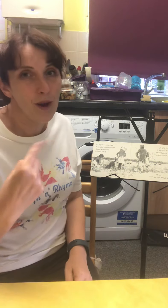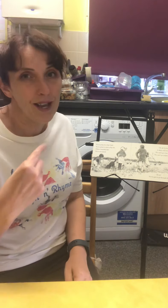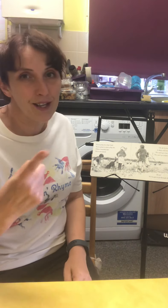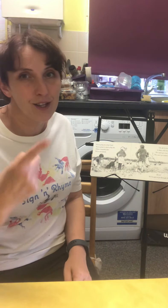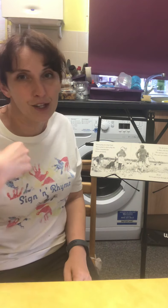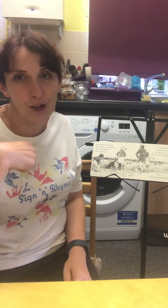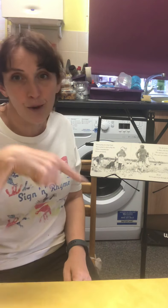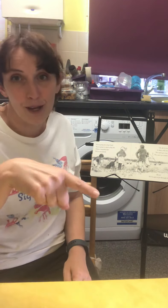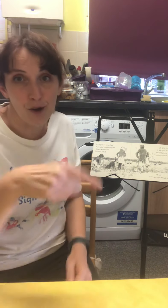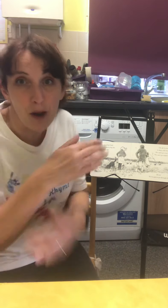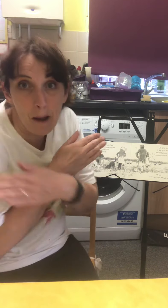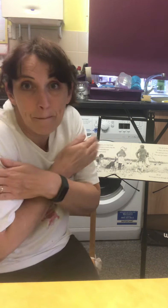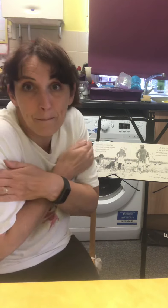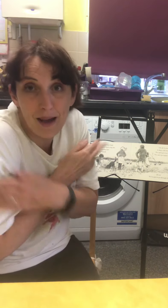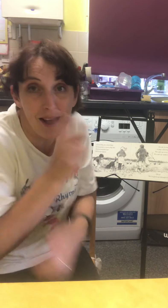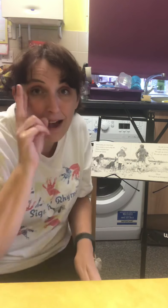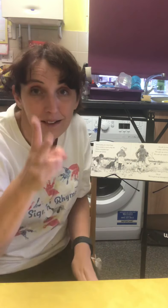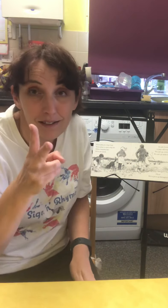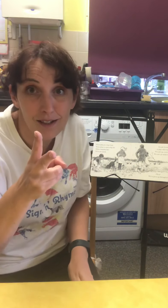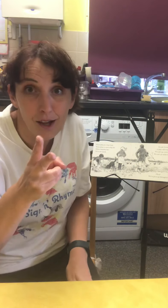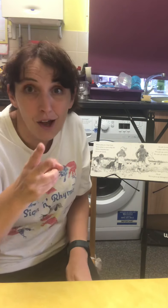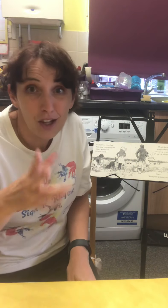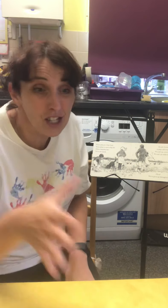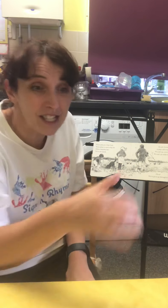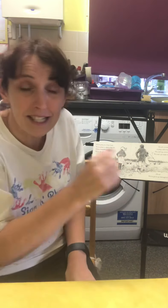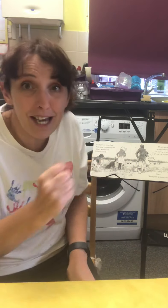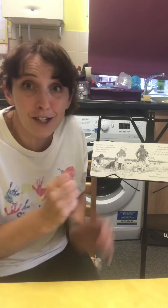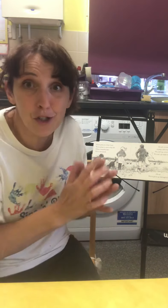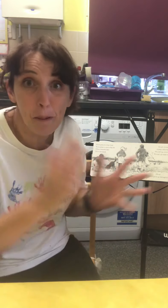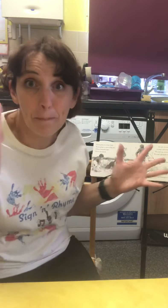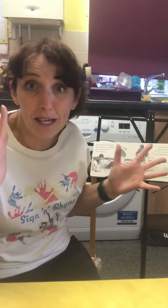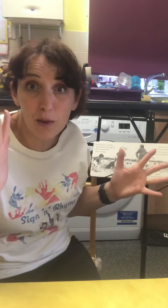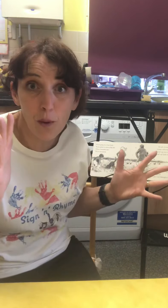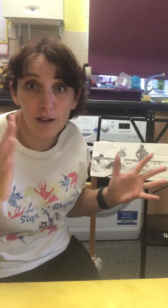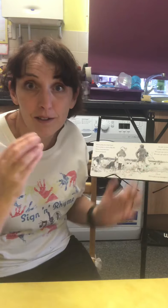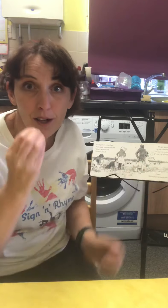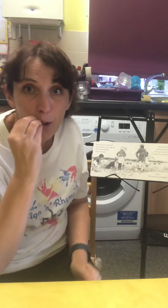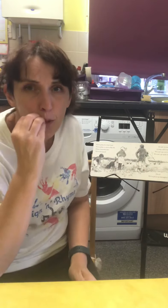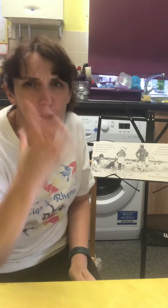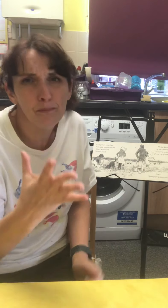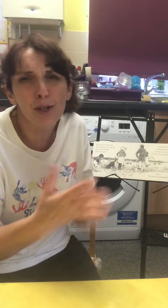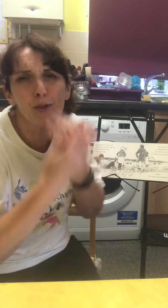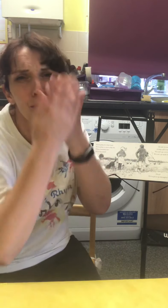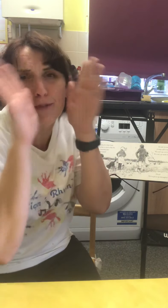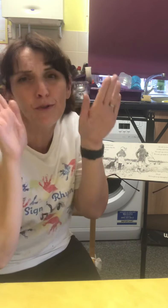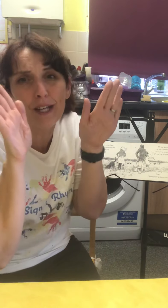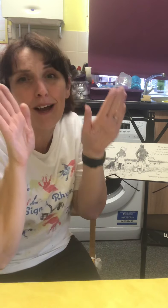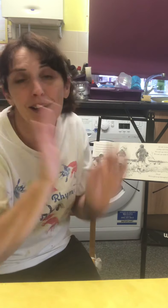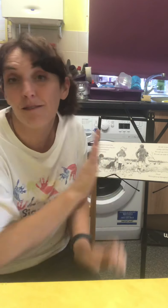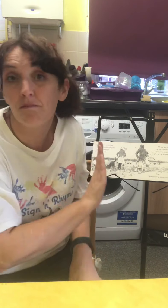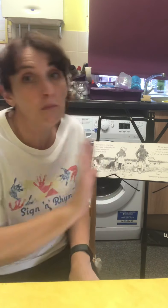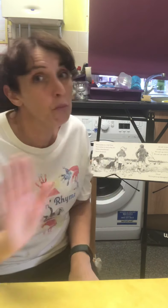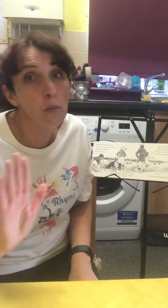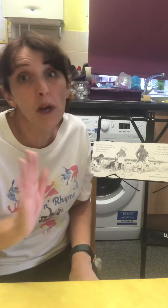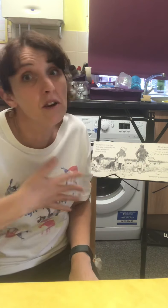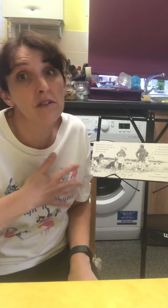We're going on a bear hunt. Gonna catch a big one. What a beautiful day. We're not